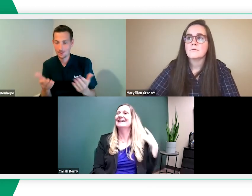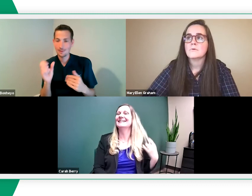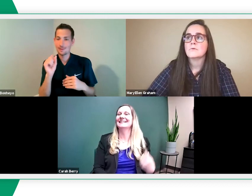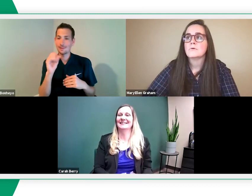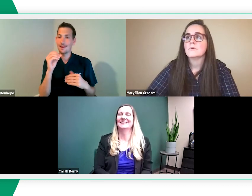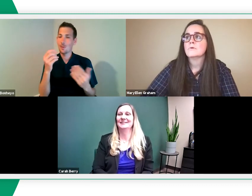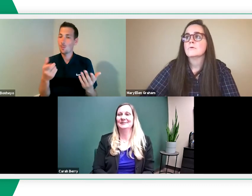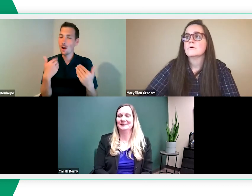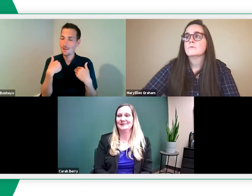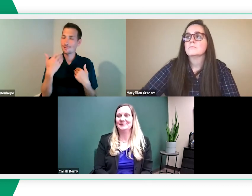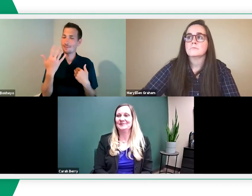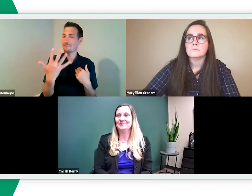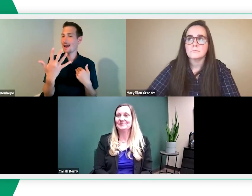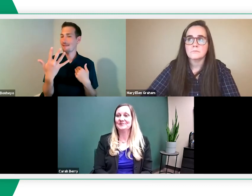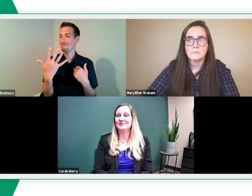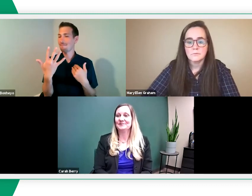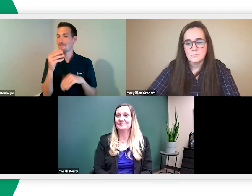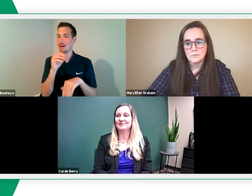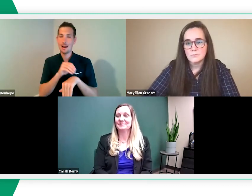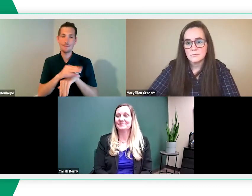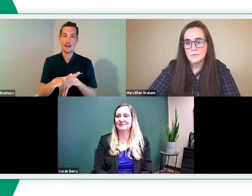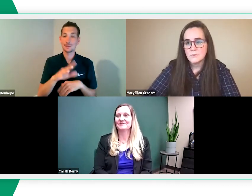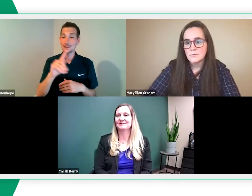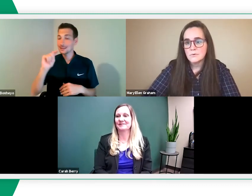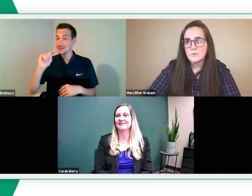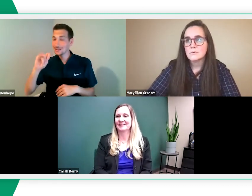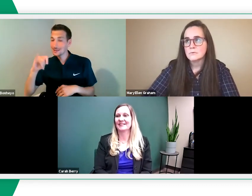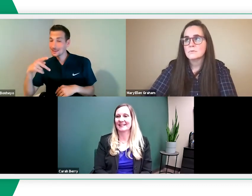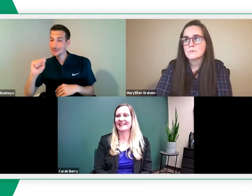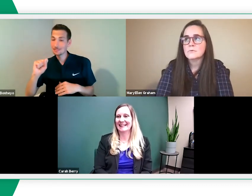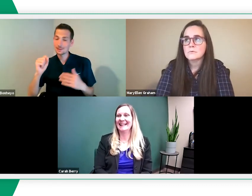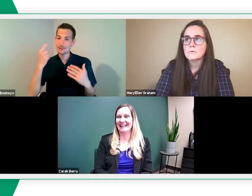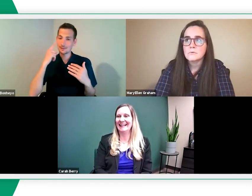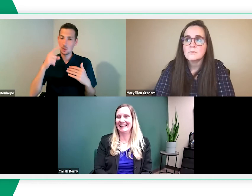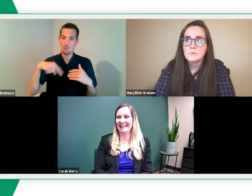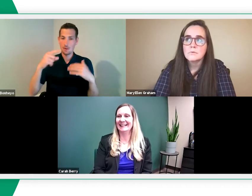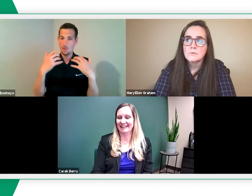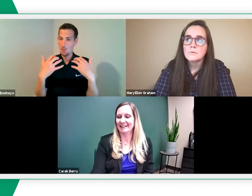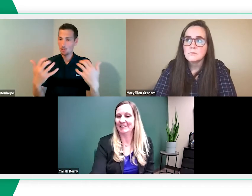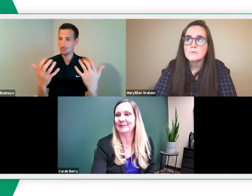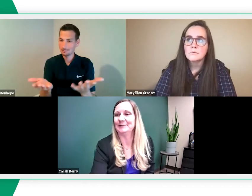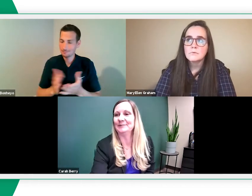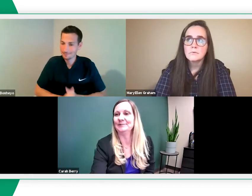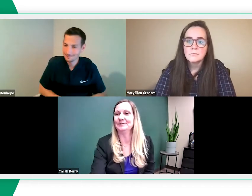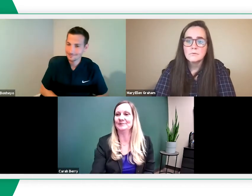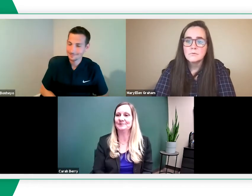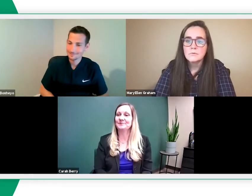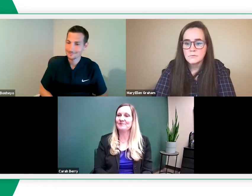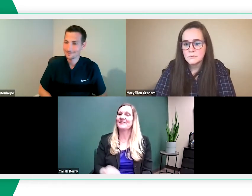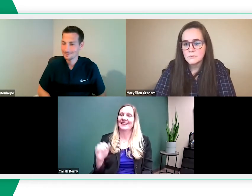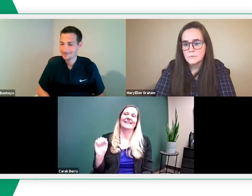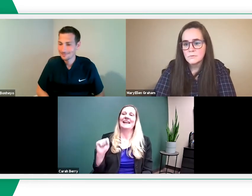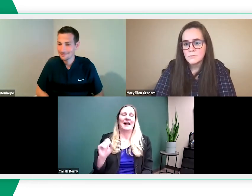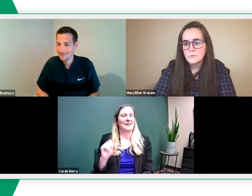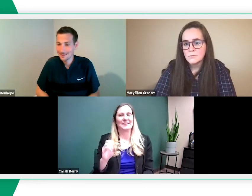we are fortunate to have you here, Kara. So what are 5 tips or pieces of advice that you'd like